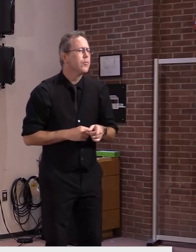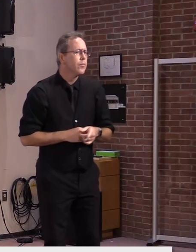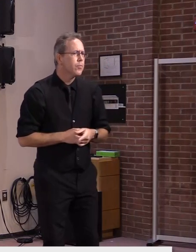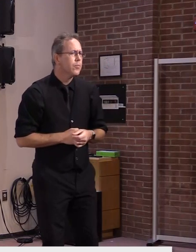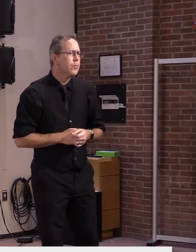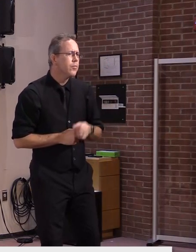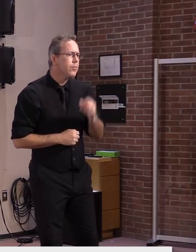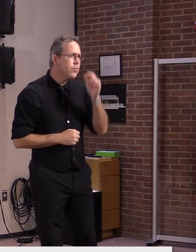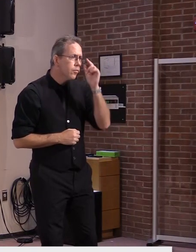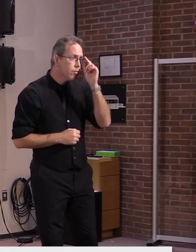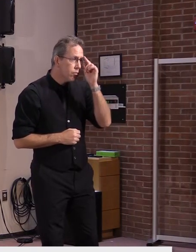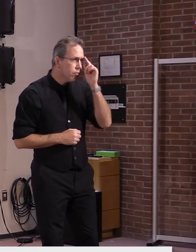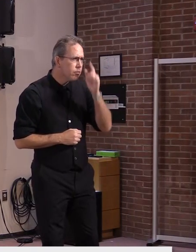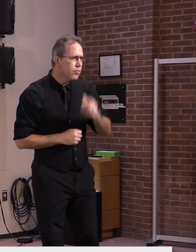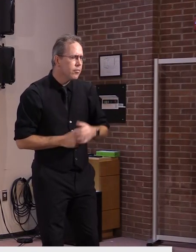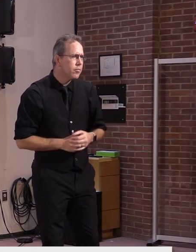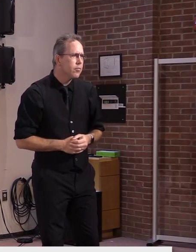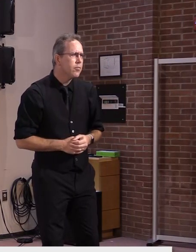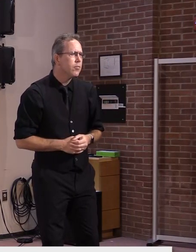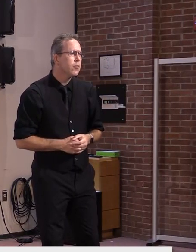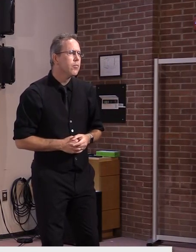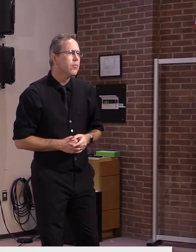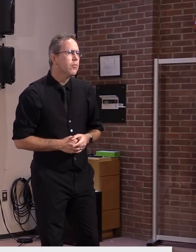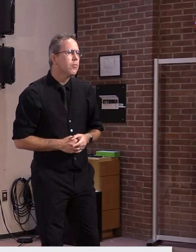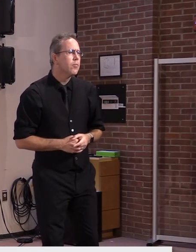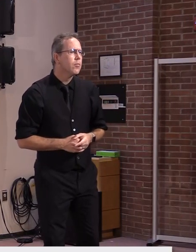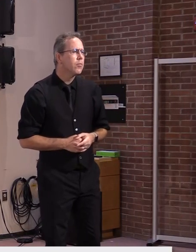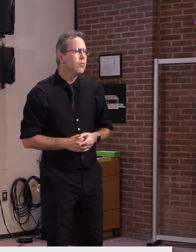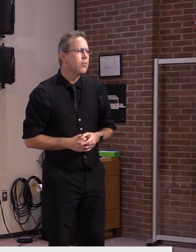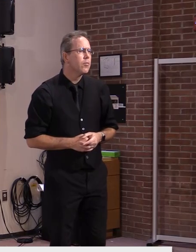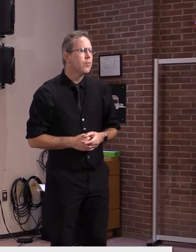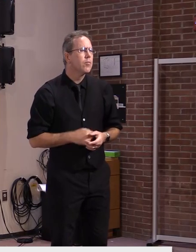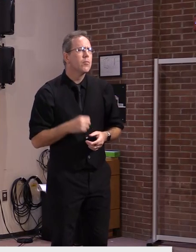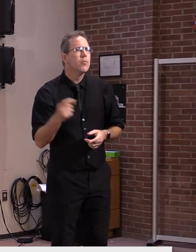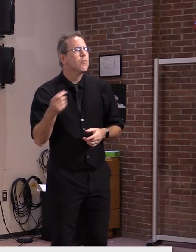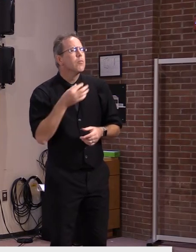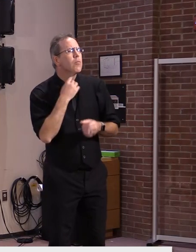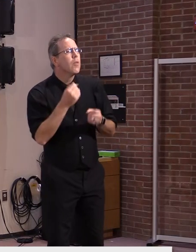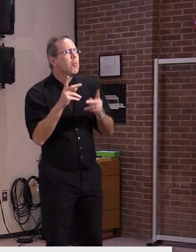I just wasn't clear on who's getting COVID right now. The unvaccinated.